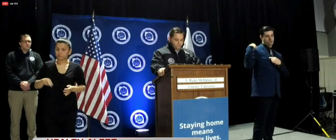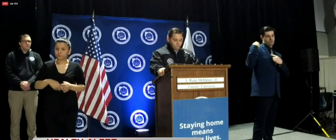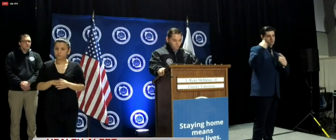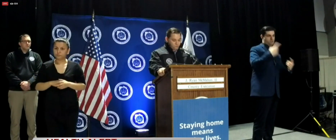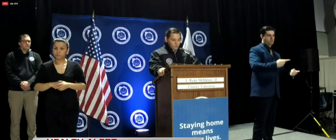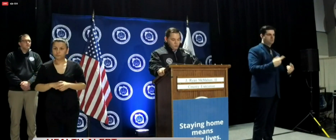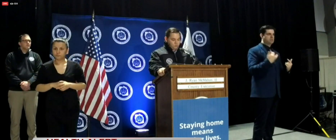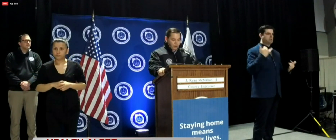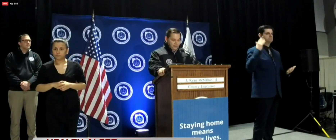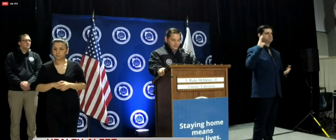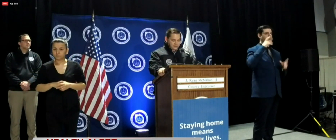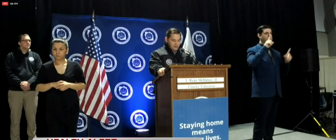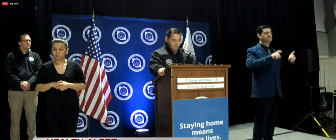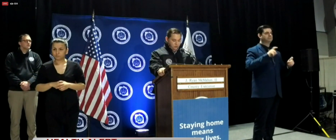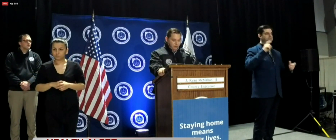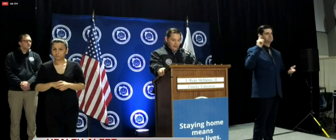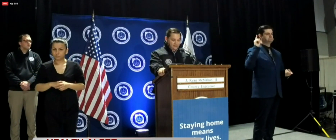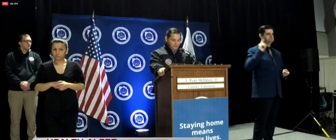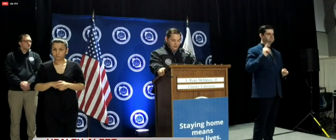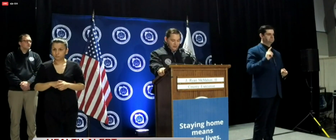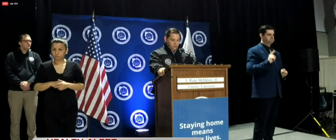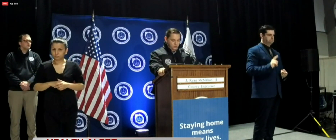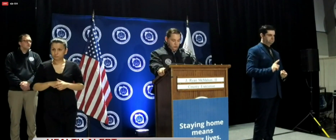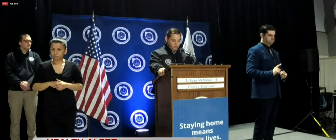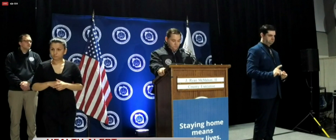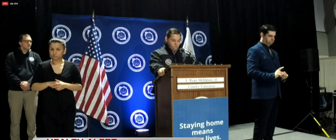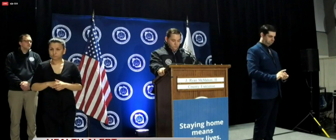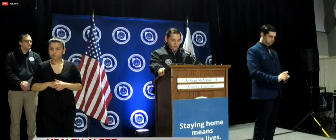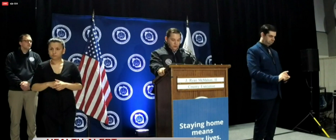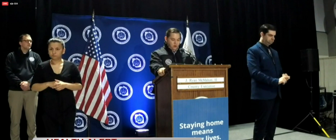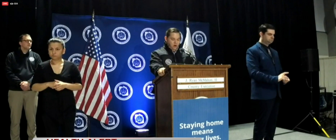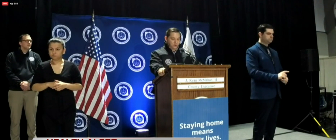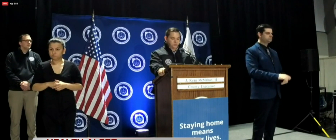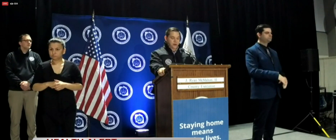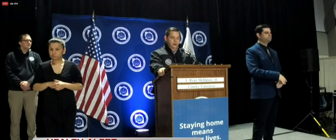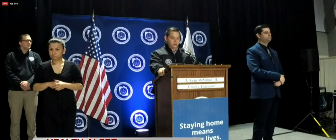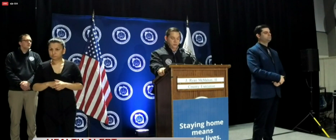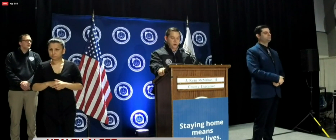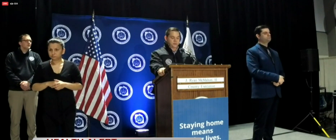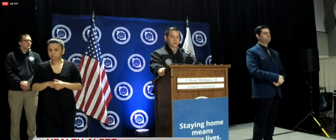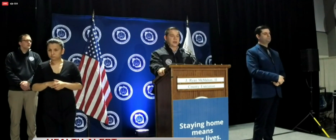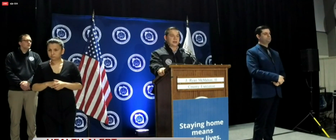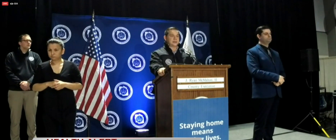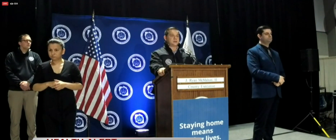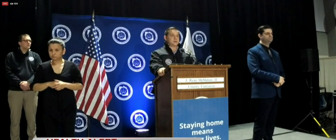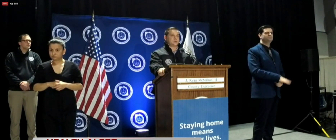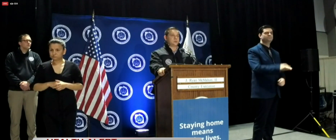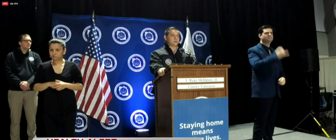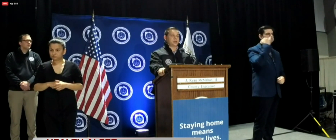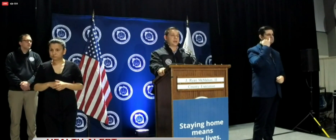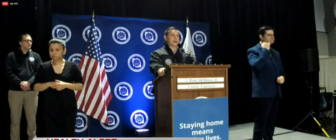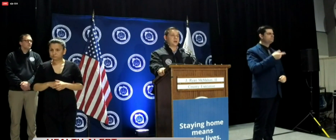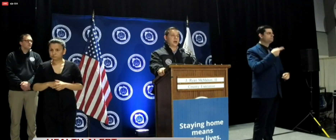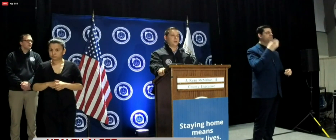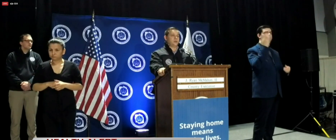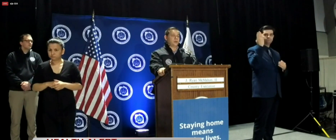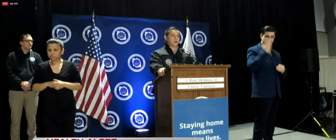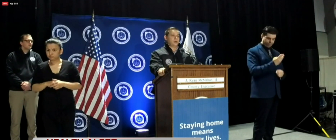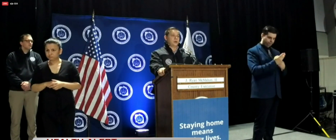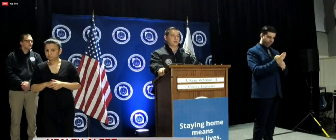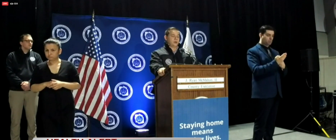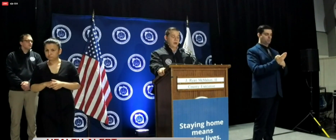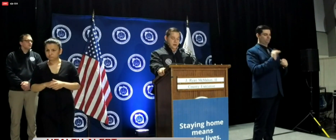community. Process after a positive test result. Our health department's going to contact you, check in on your